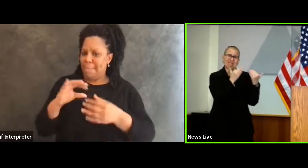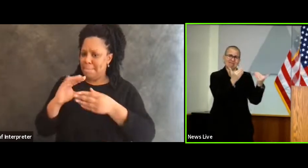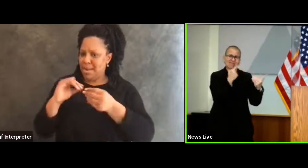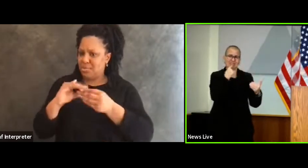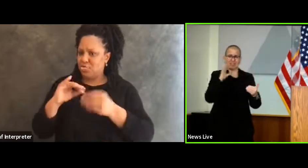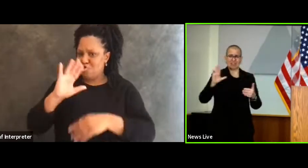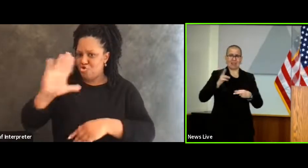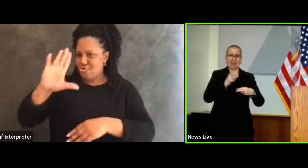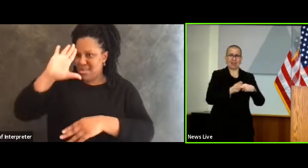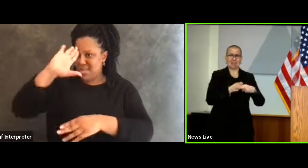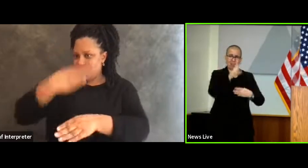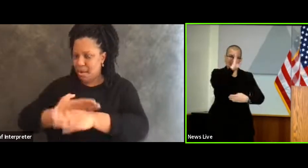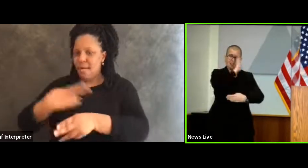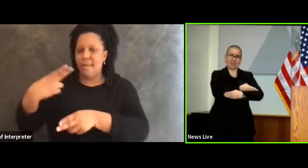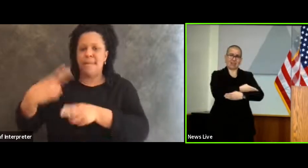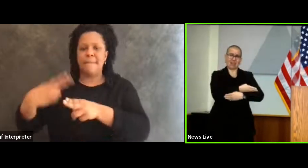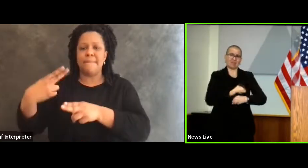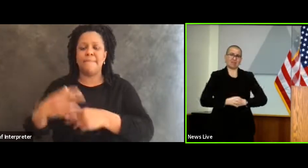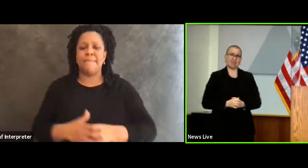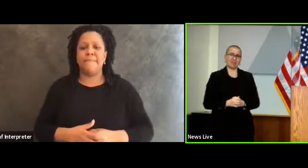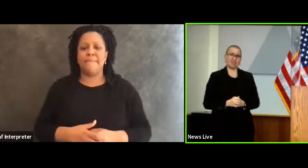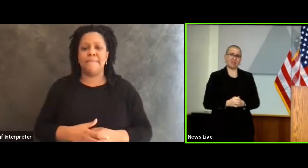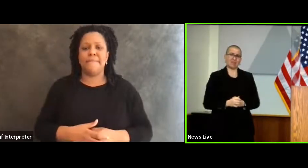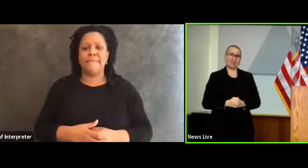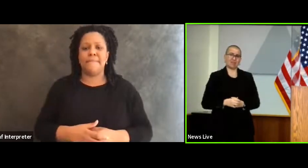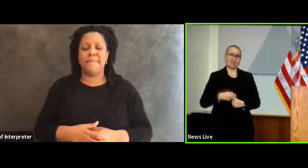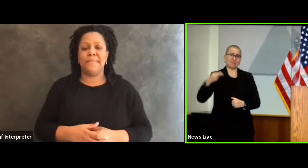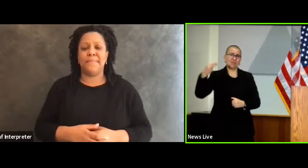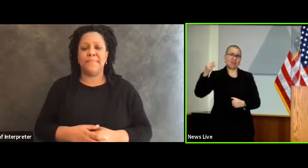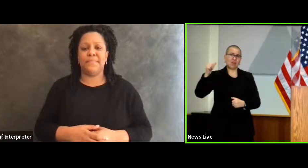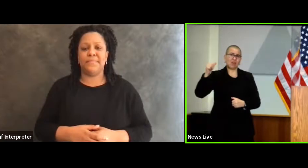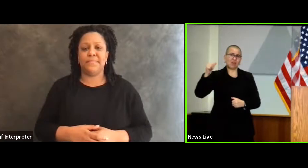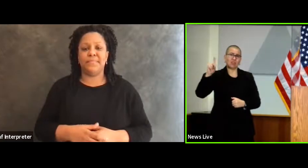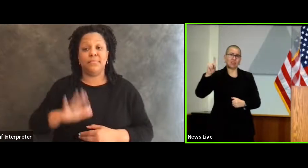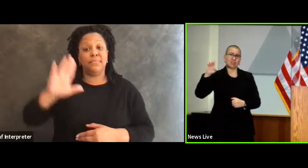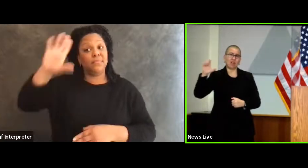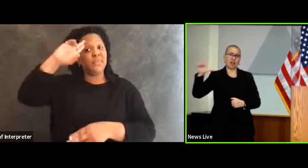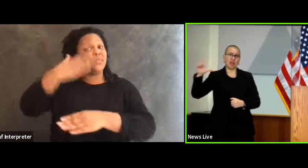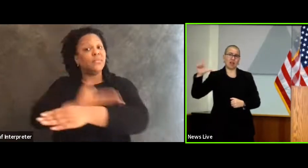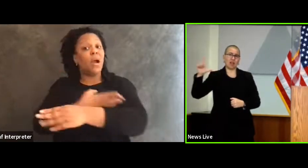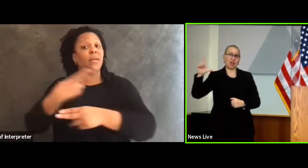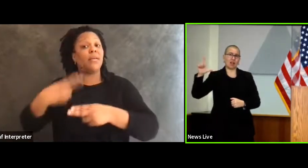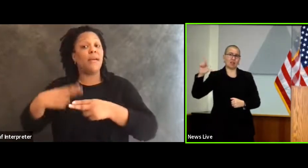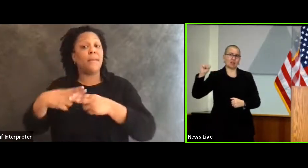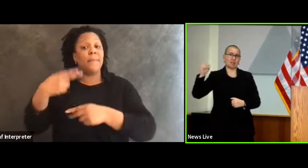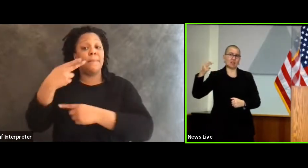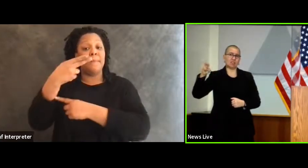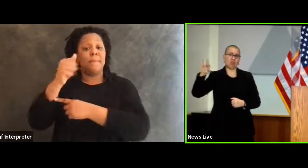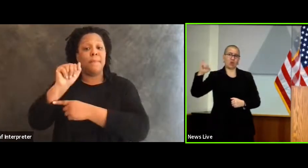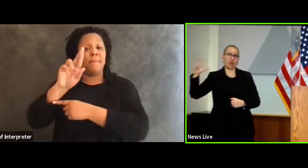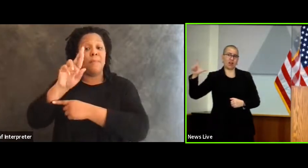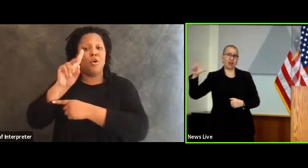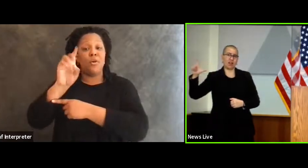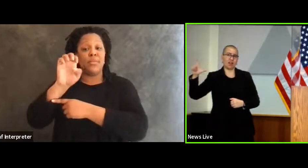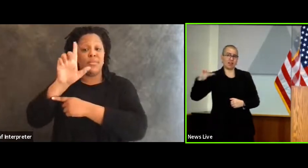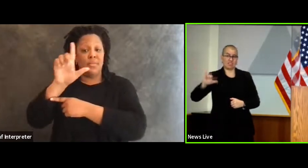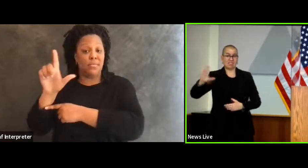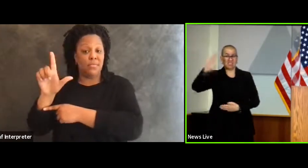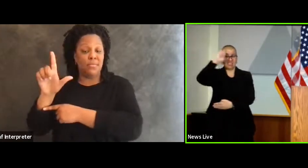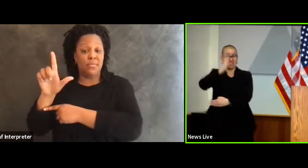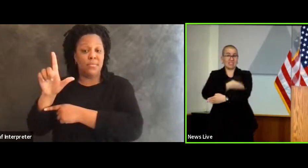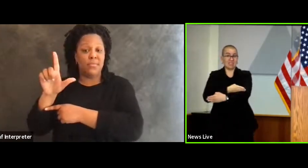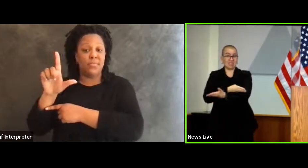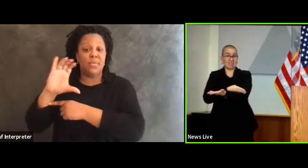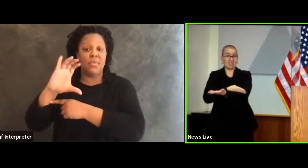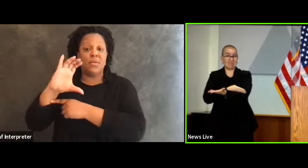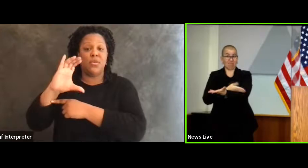And Hardell Sherrill was her boy, who she lost. And justice